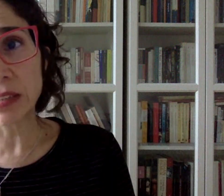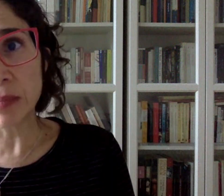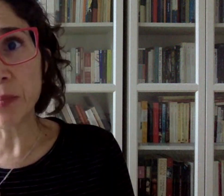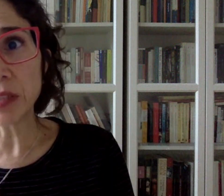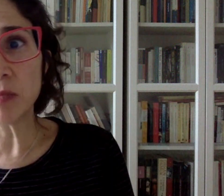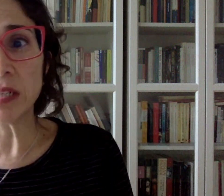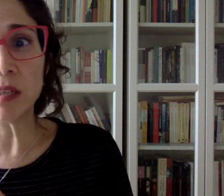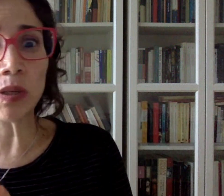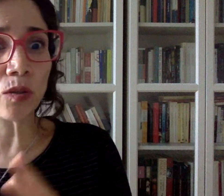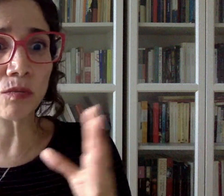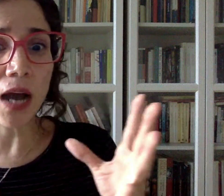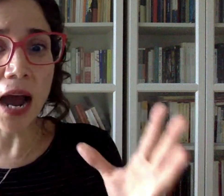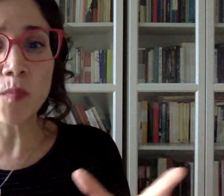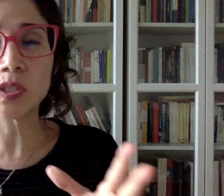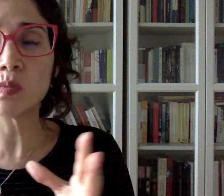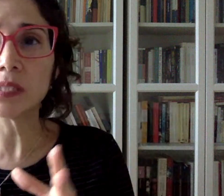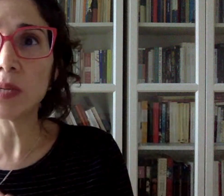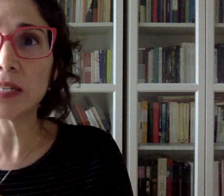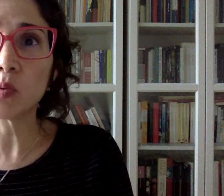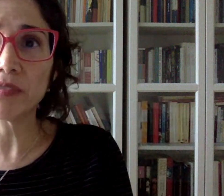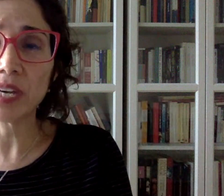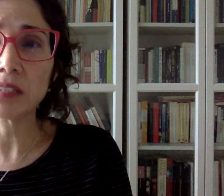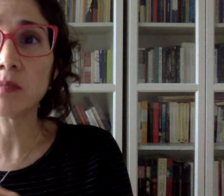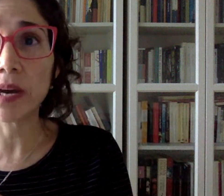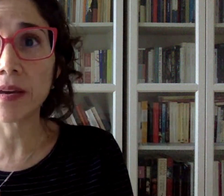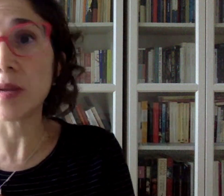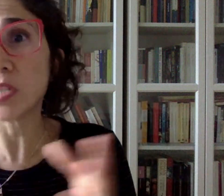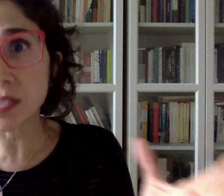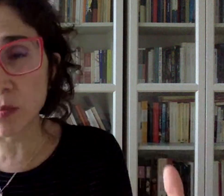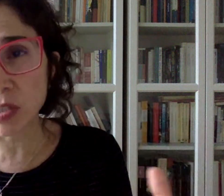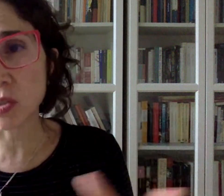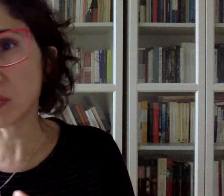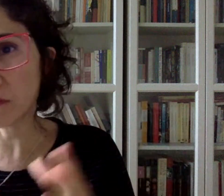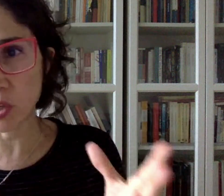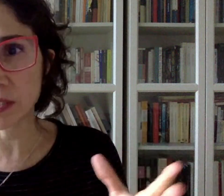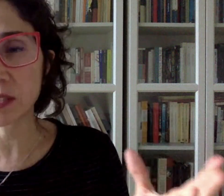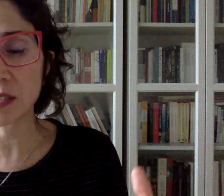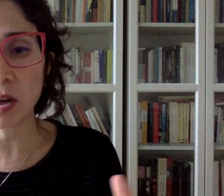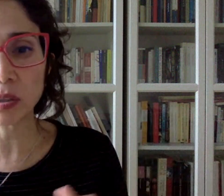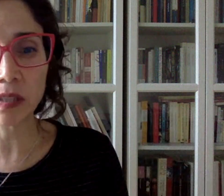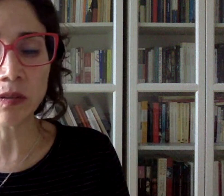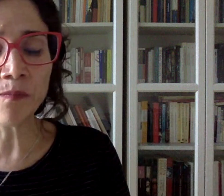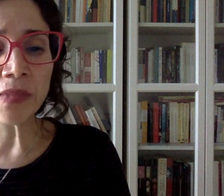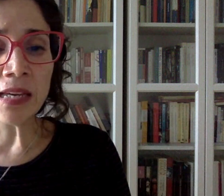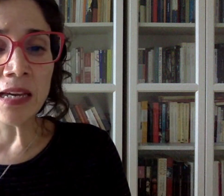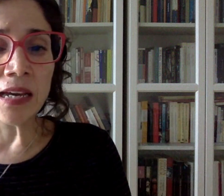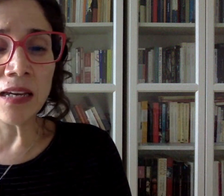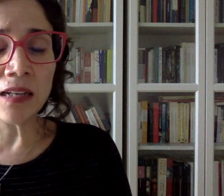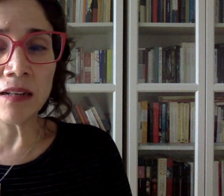indirect impact, meaning about how persons with disabilities were affected by emergency measures, for instance, the lockdown.